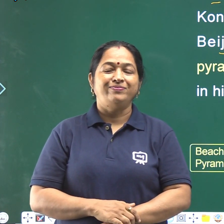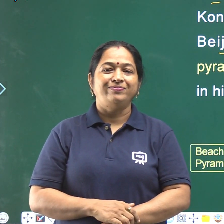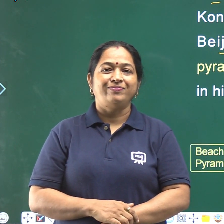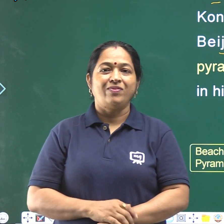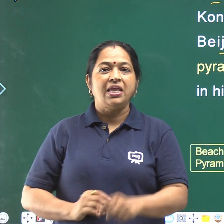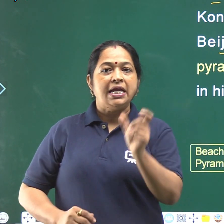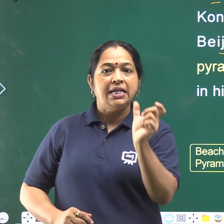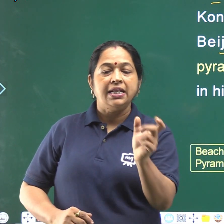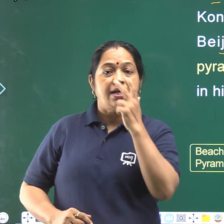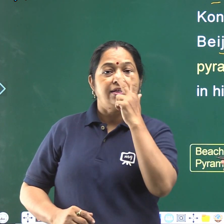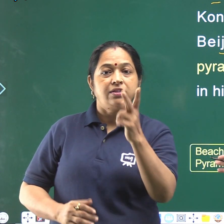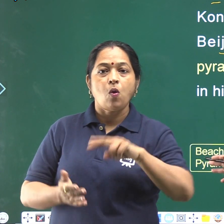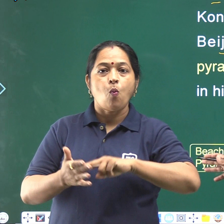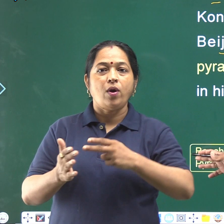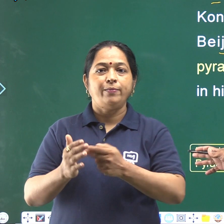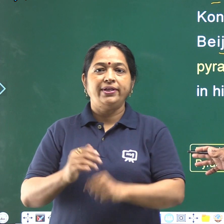Let's see the word meanings.